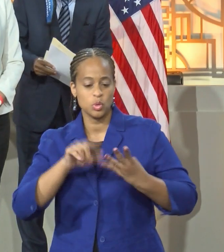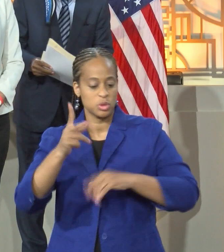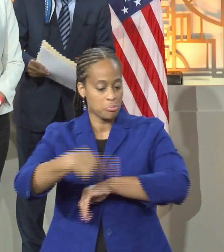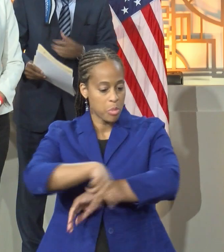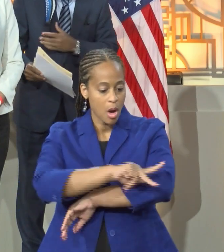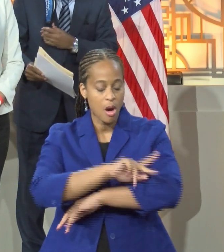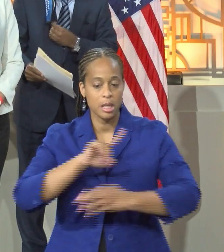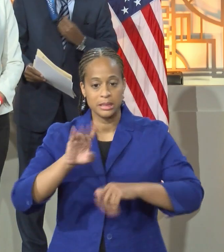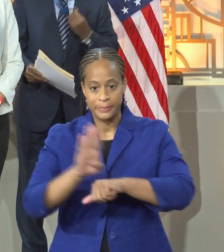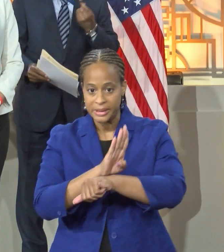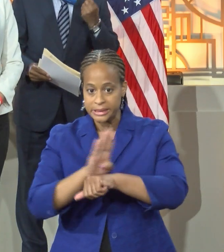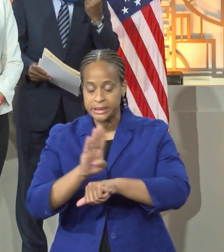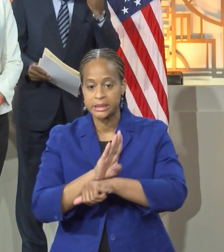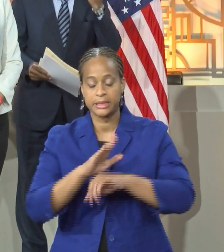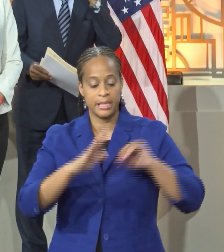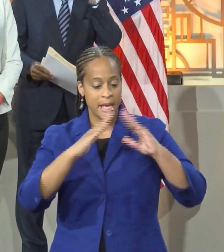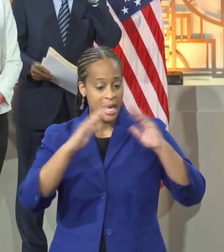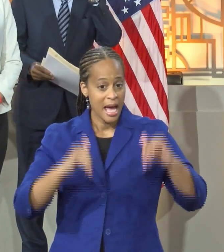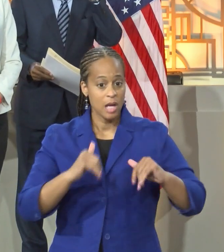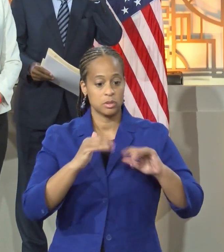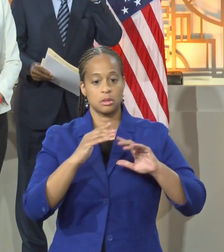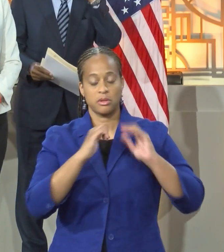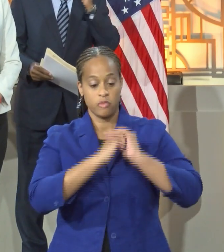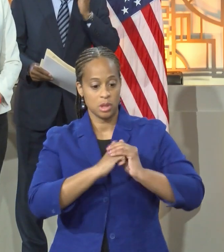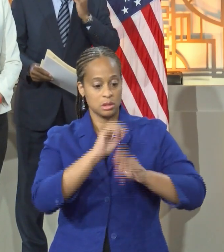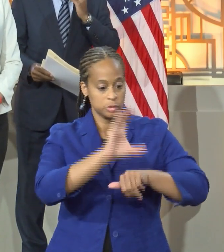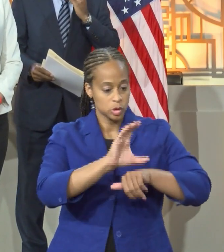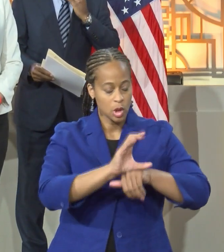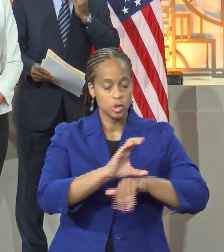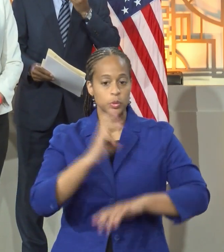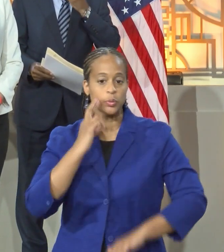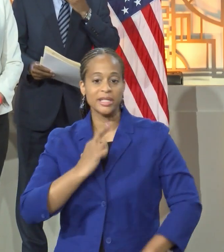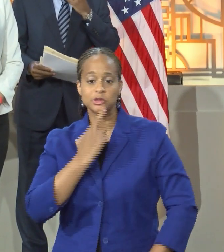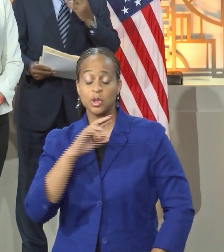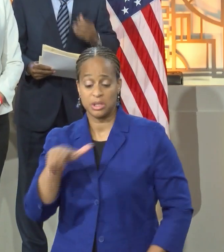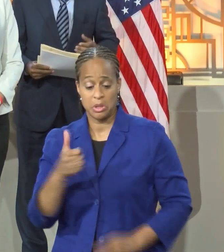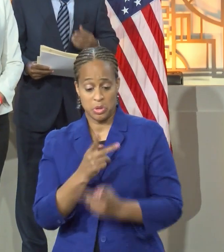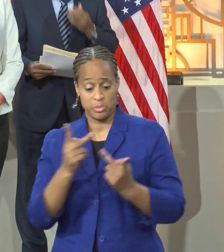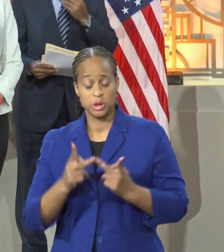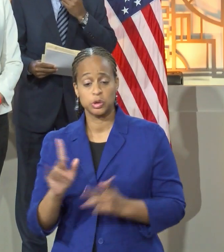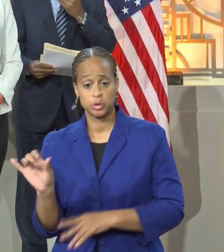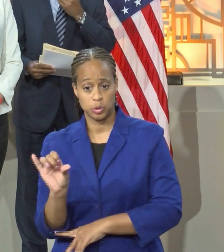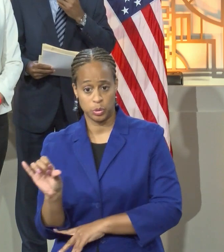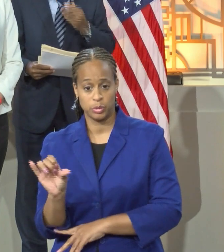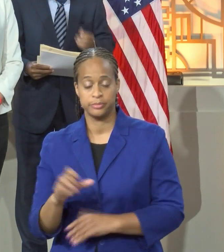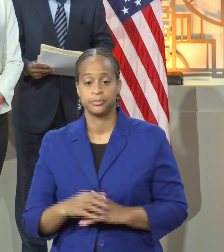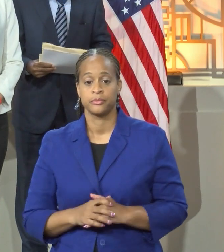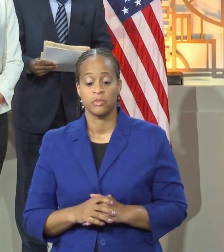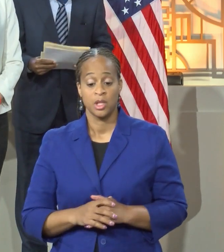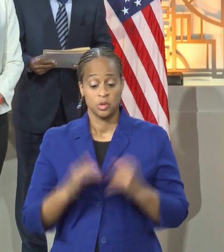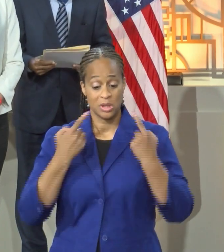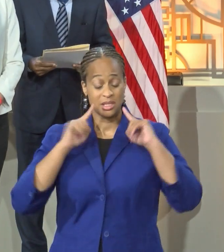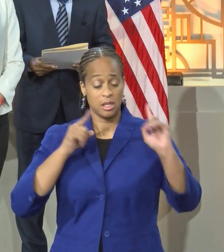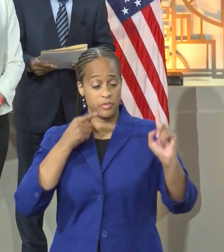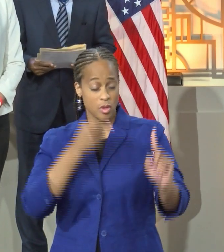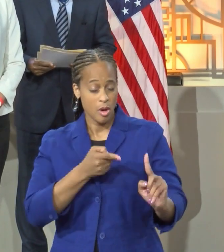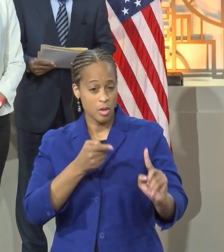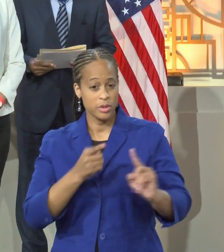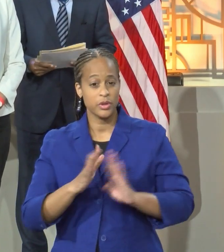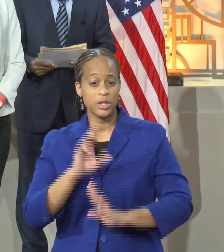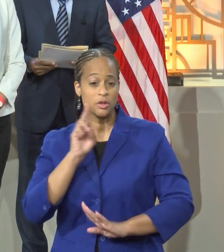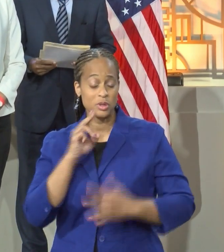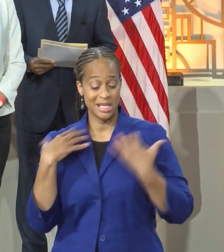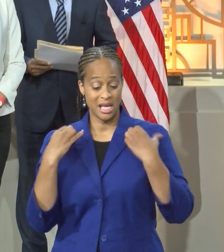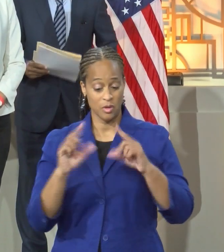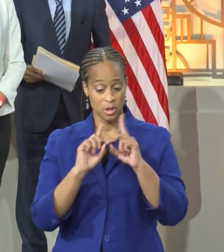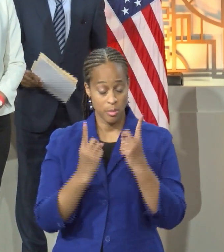parks, businesses, houses of worship, restaurants, and other places. To achieve this goal, the Houston Health Department